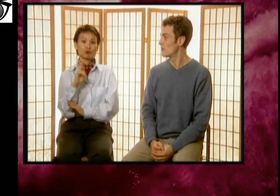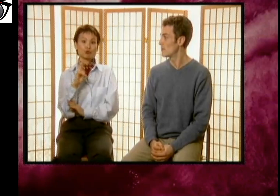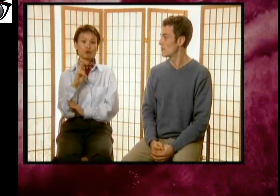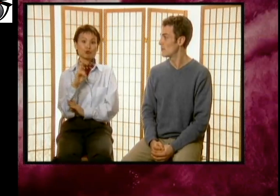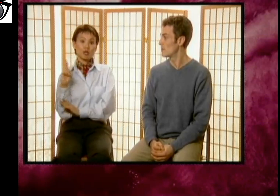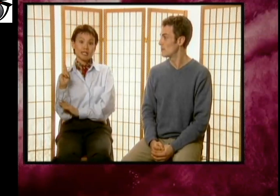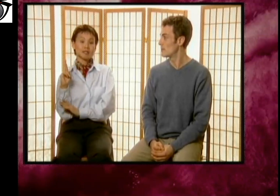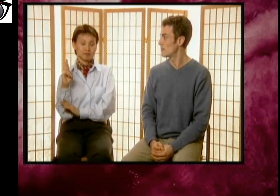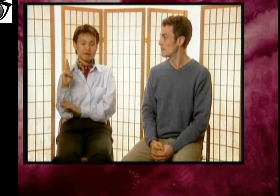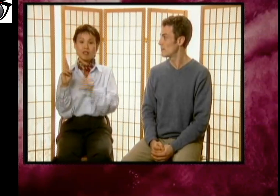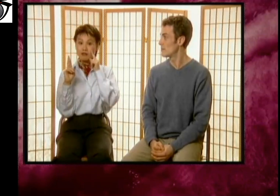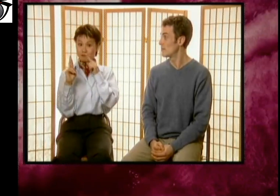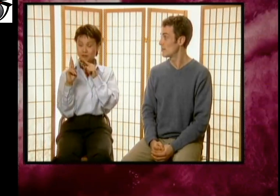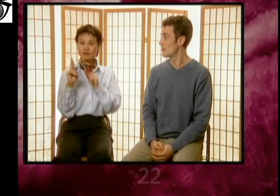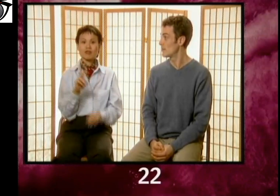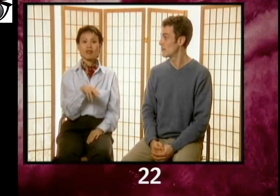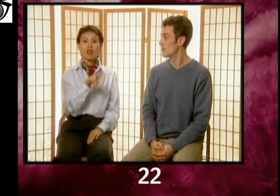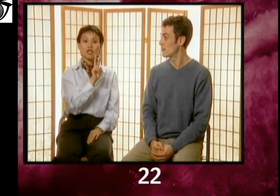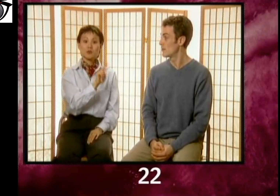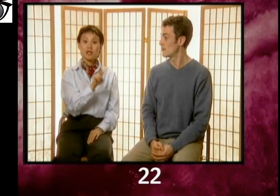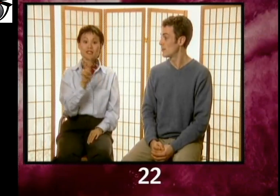right.